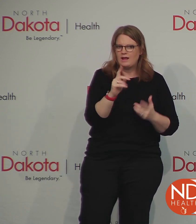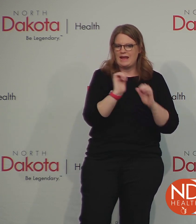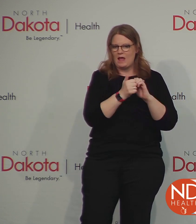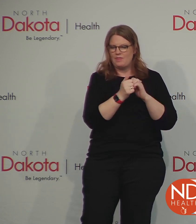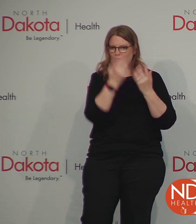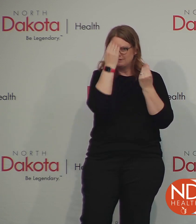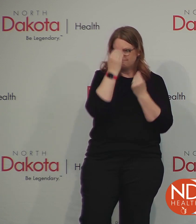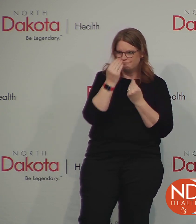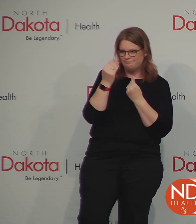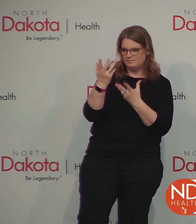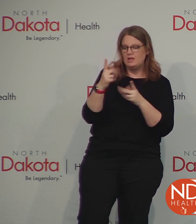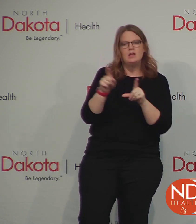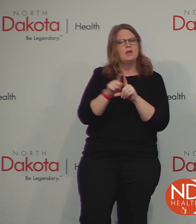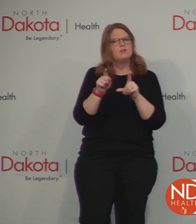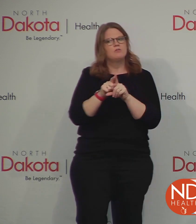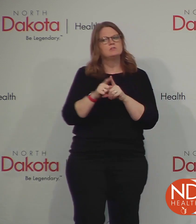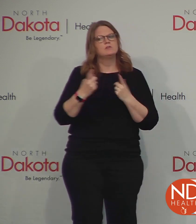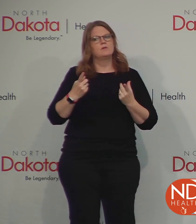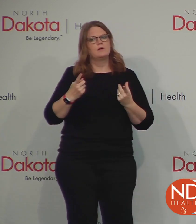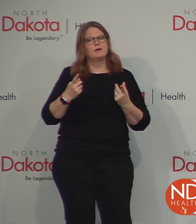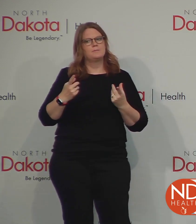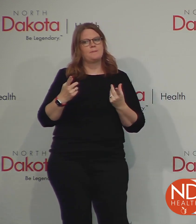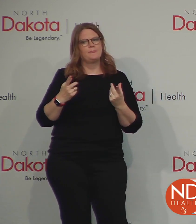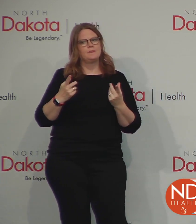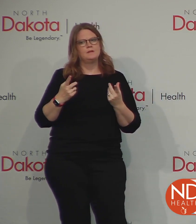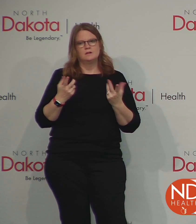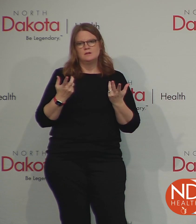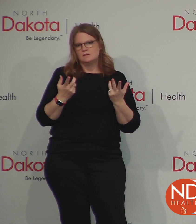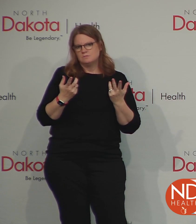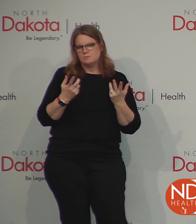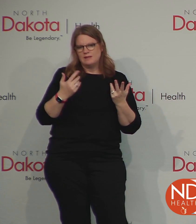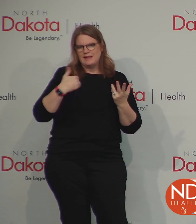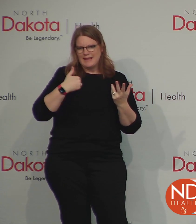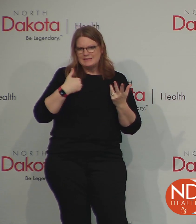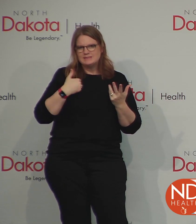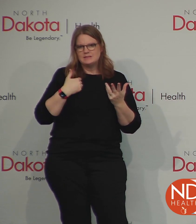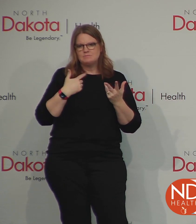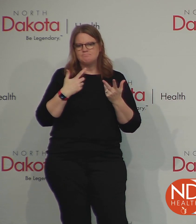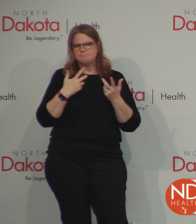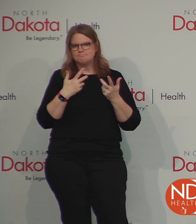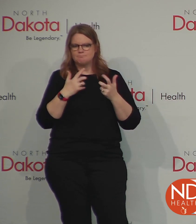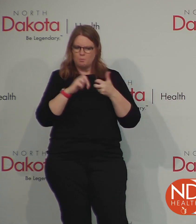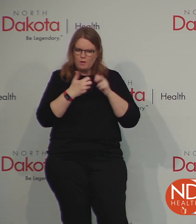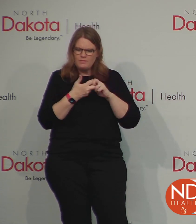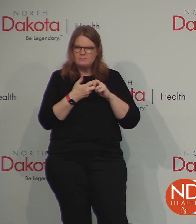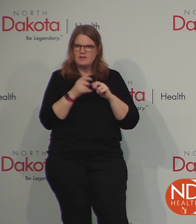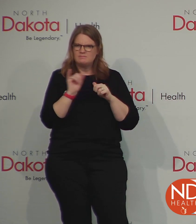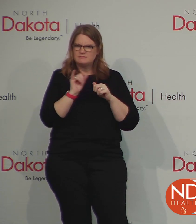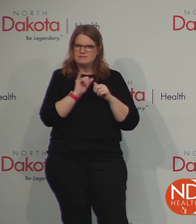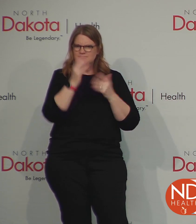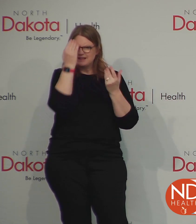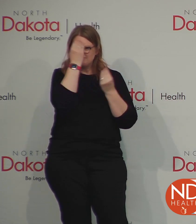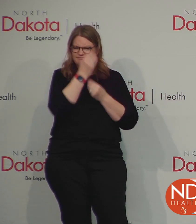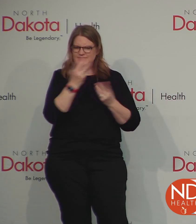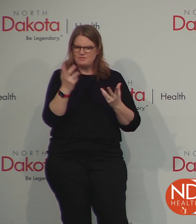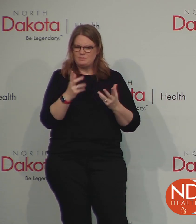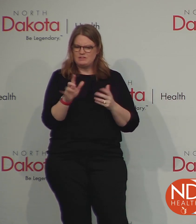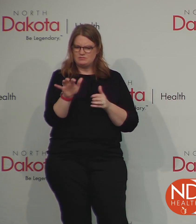And then there's some data quality issues in which there was some inconsistent data entry that was